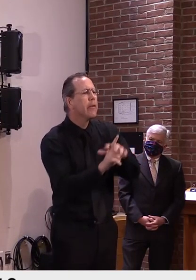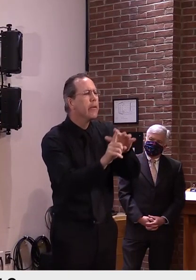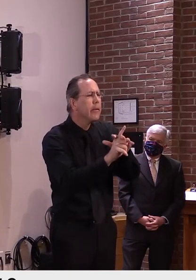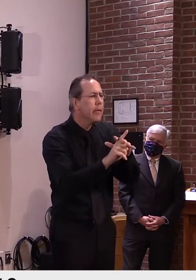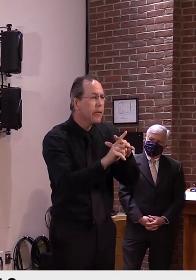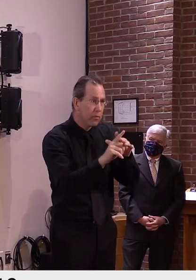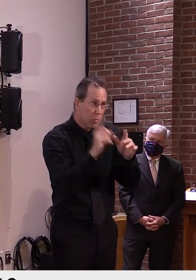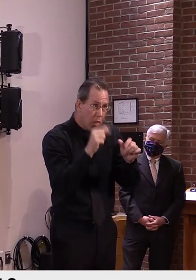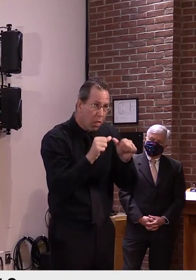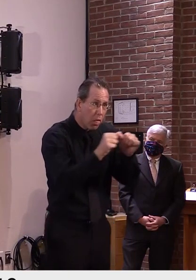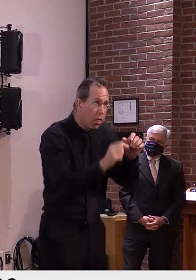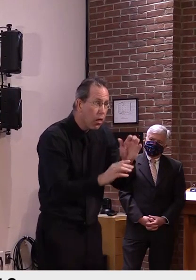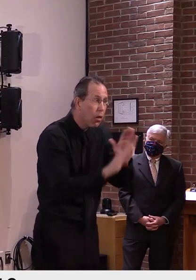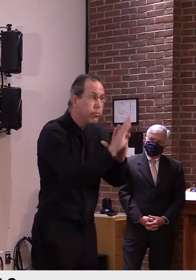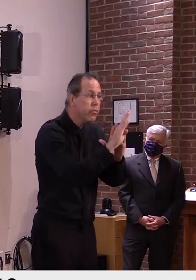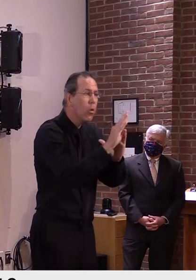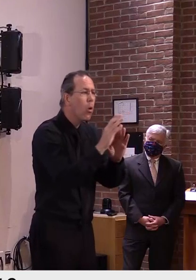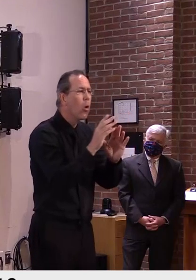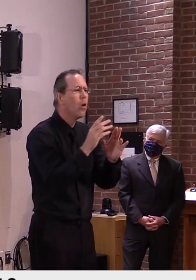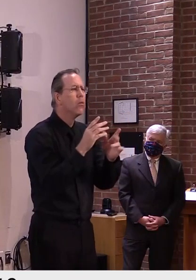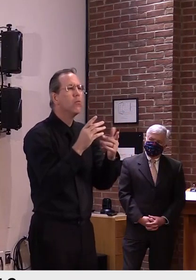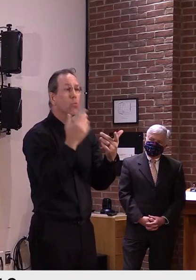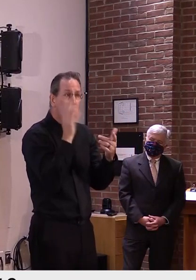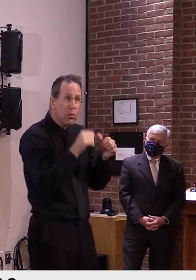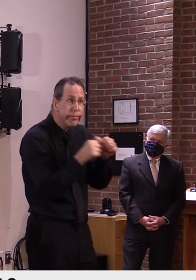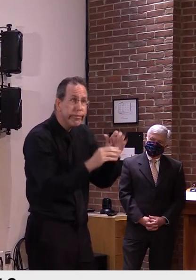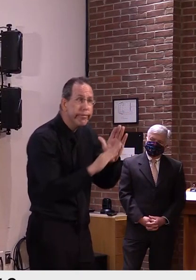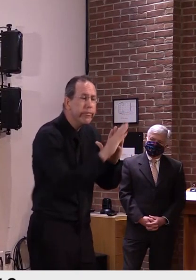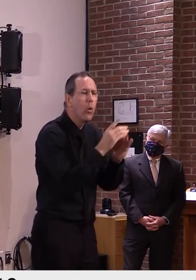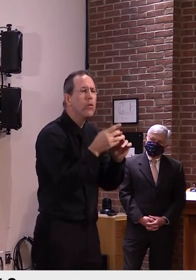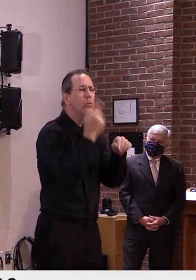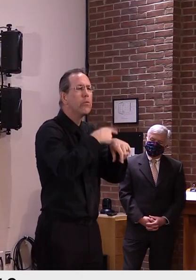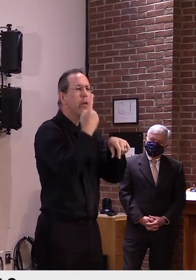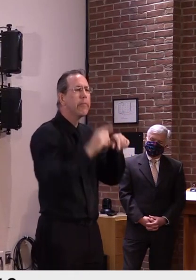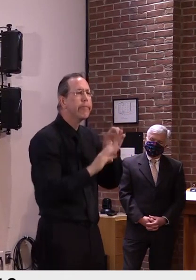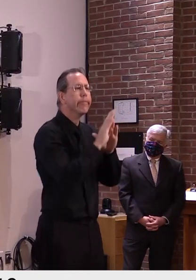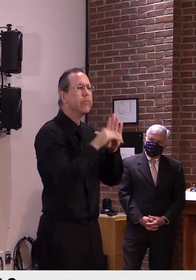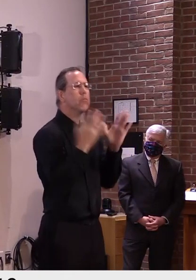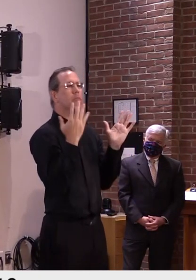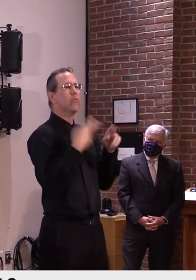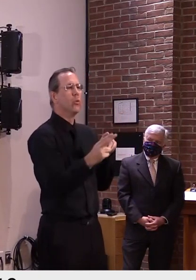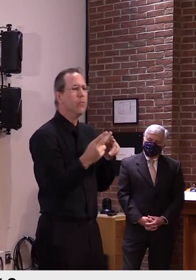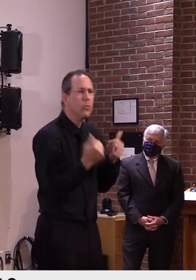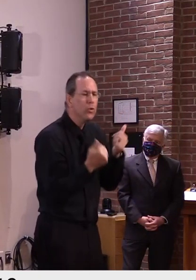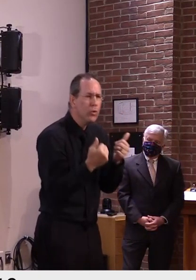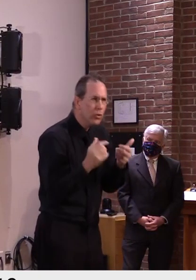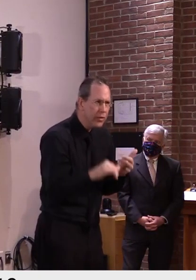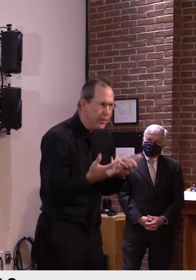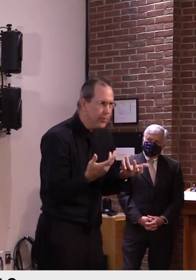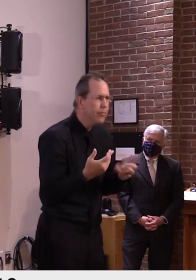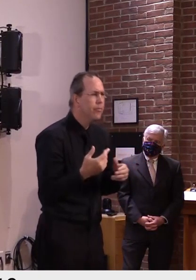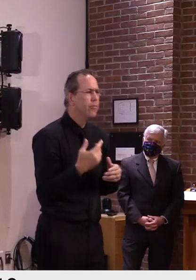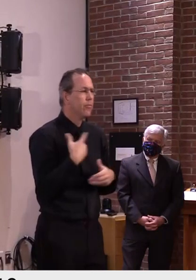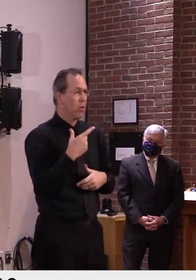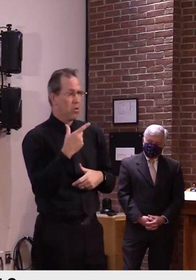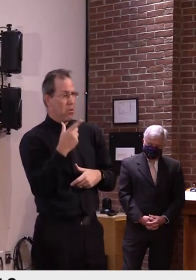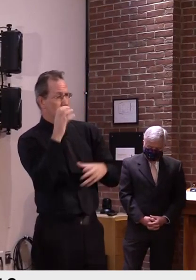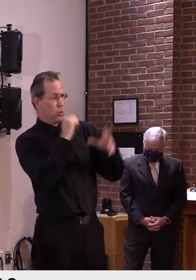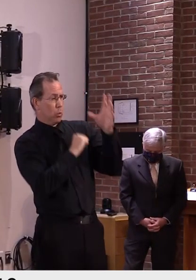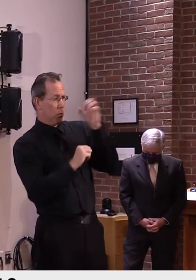because we're again dealing with very small numbers of cases in any region of the state. There is nothing new to report on the